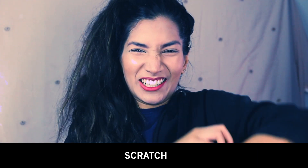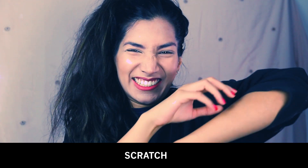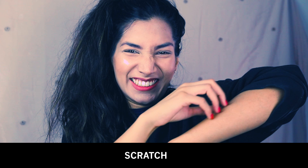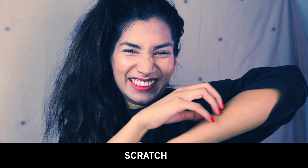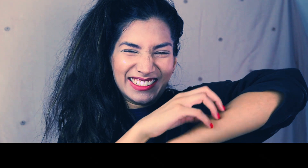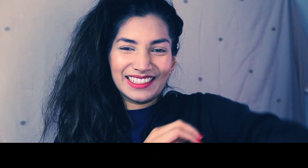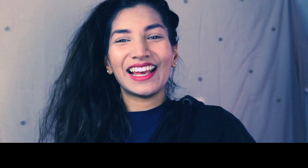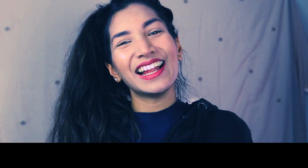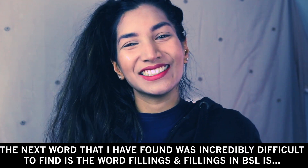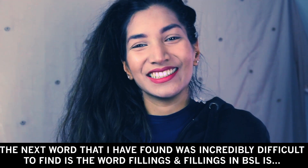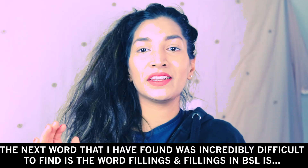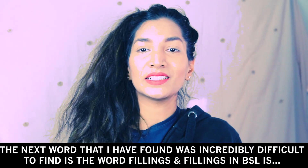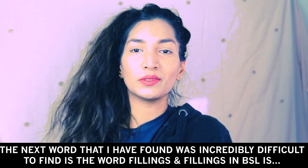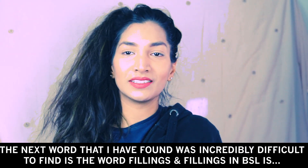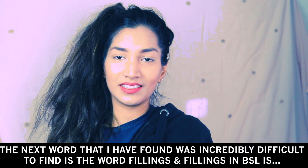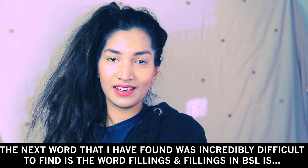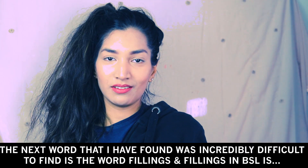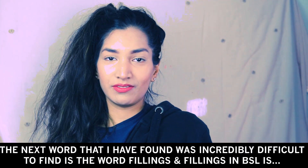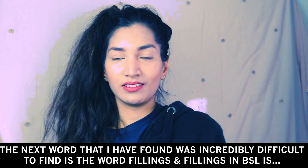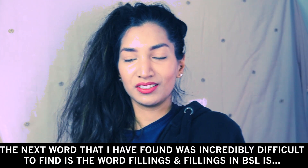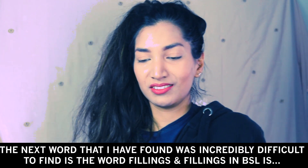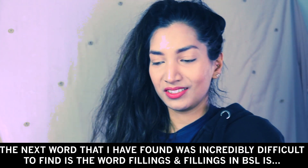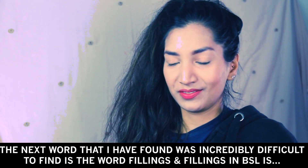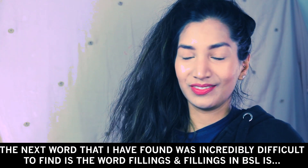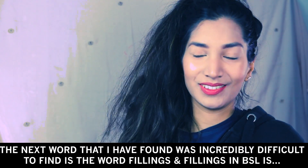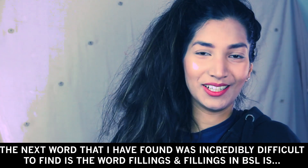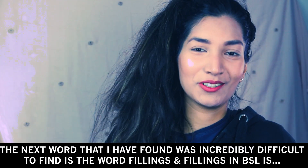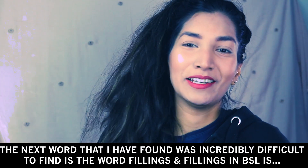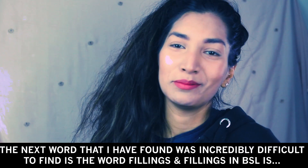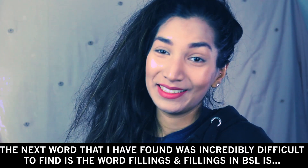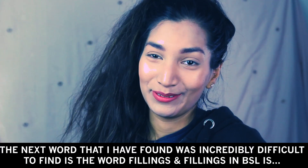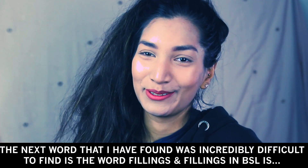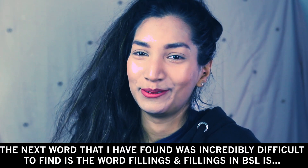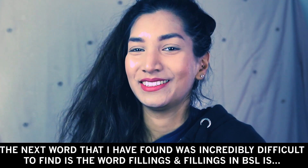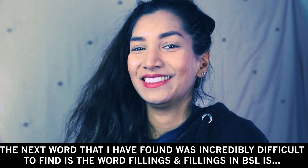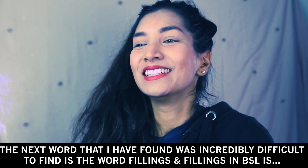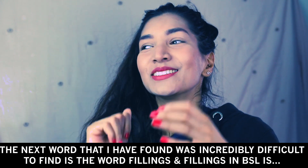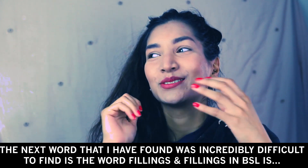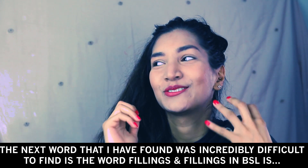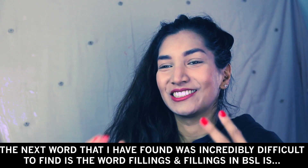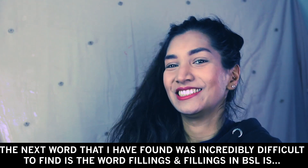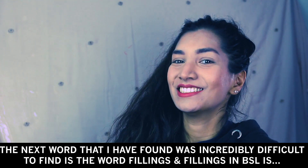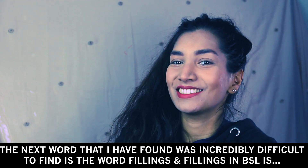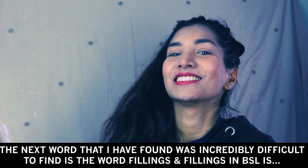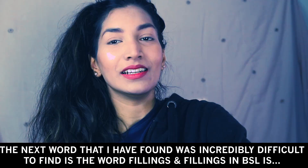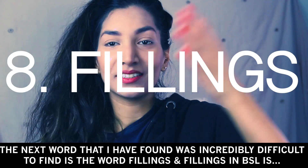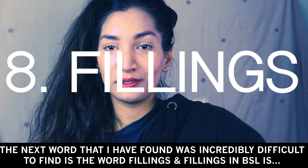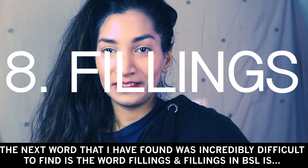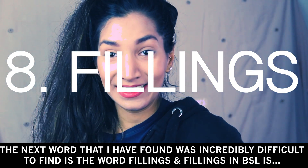Scratch. Allergy. And the next word that I have found, which was incredibly difficult to find, is the word